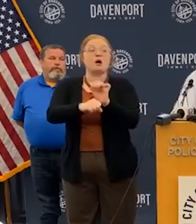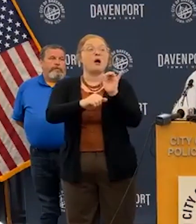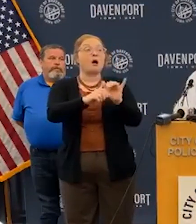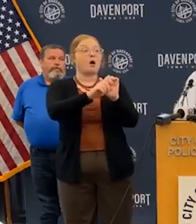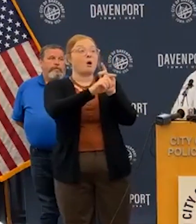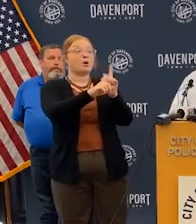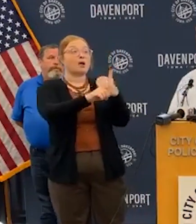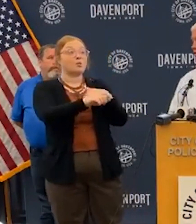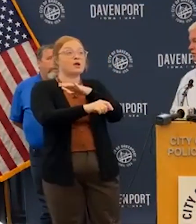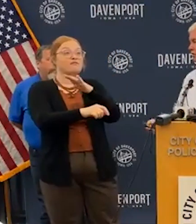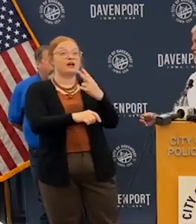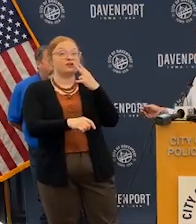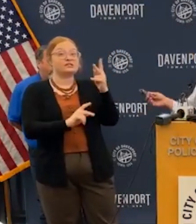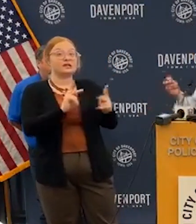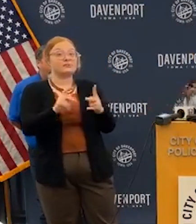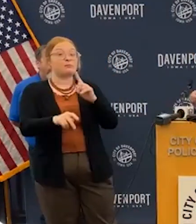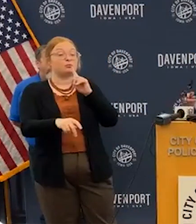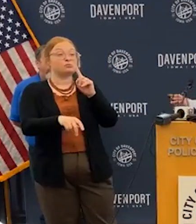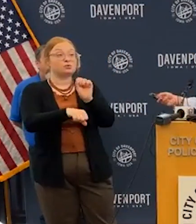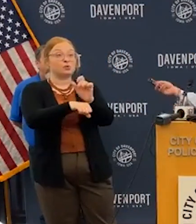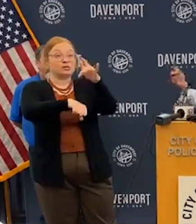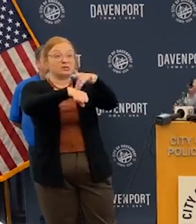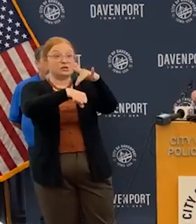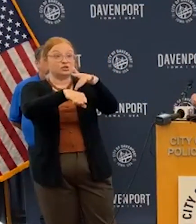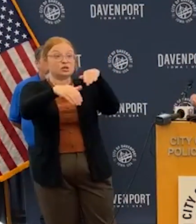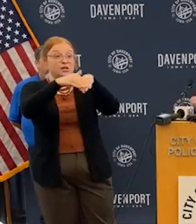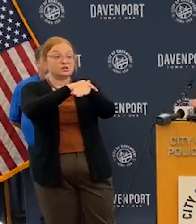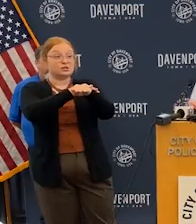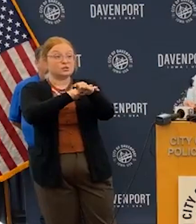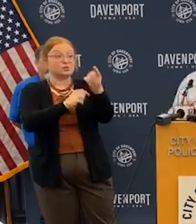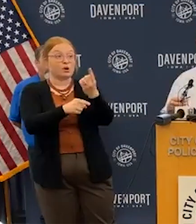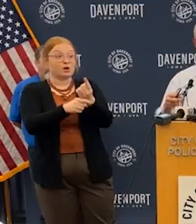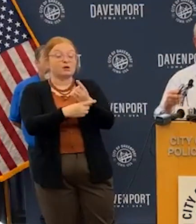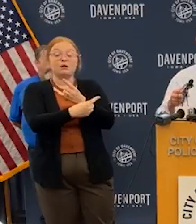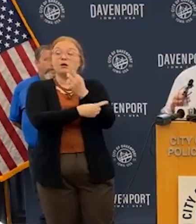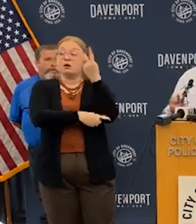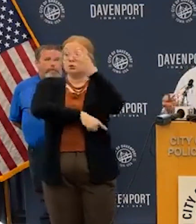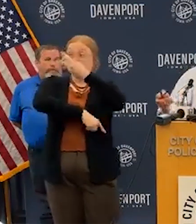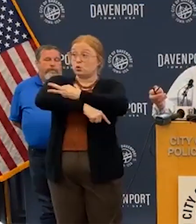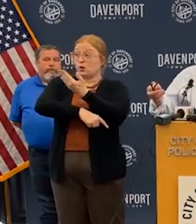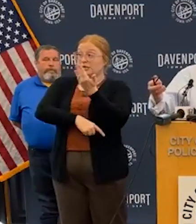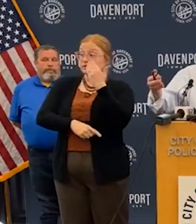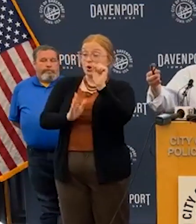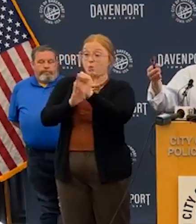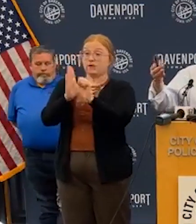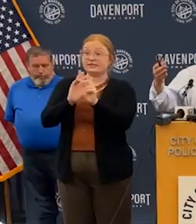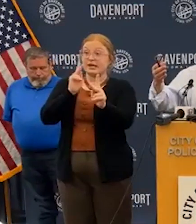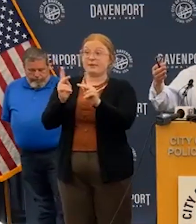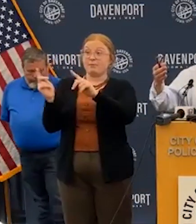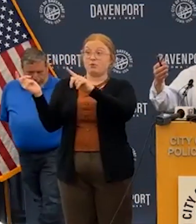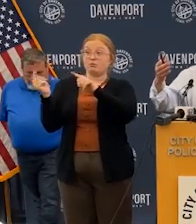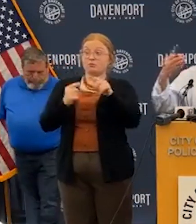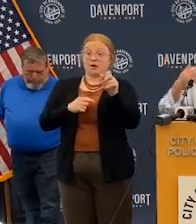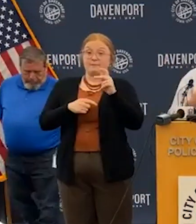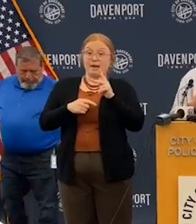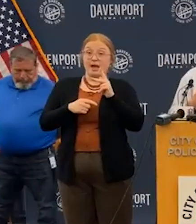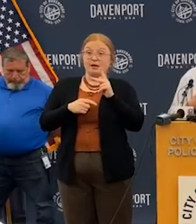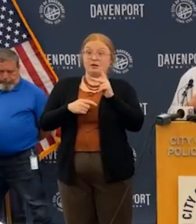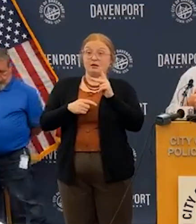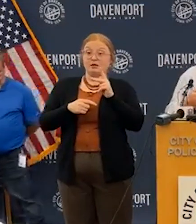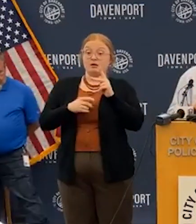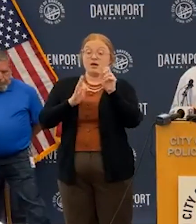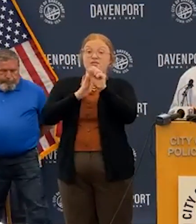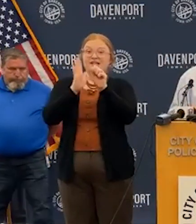The state folks came back. So 2 days ago. We had the state emergency rescue leader come back. It's